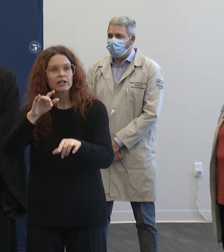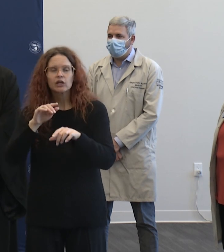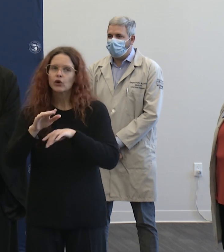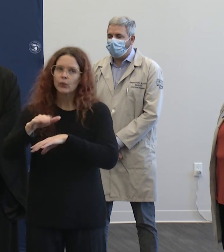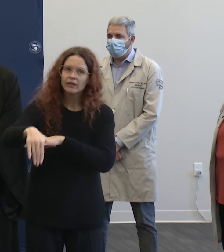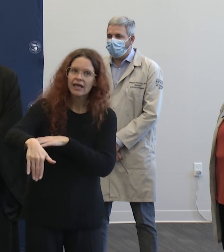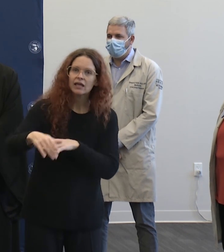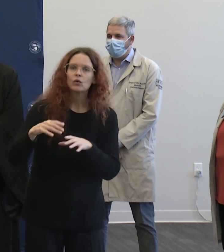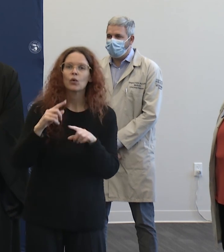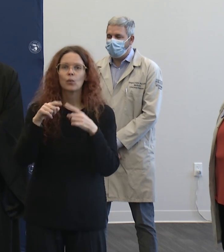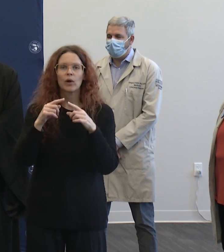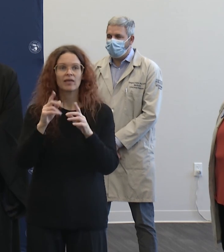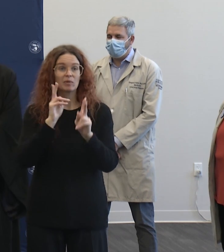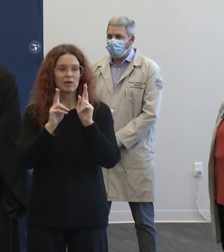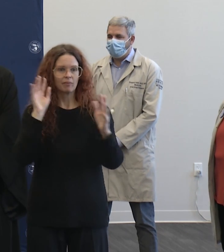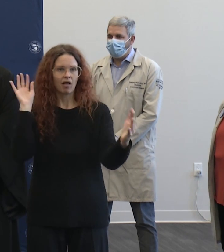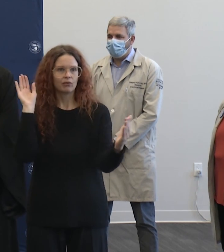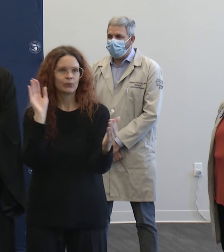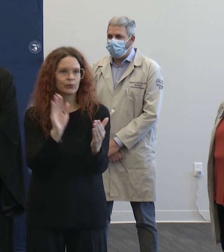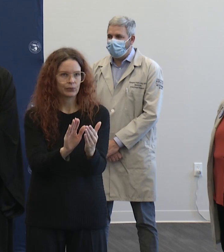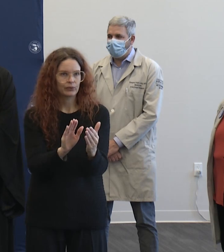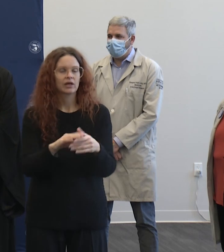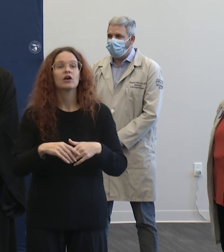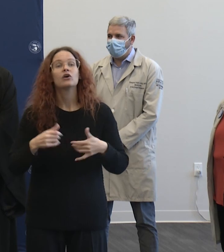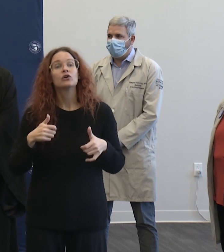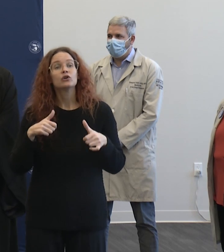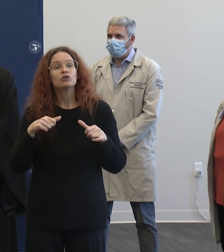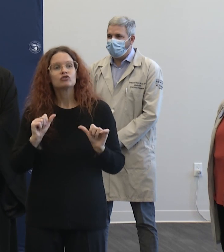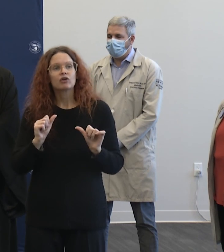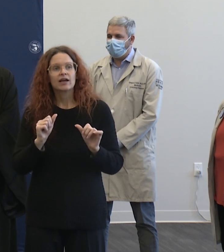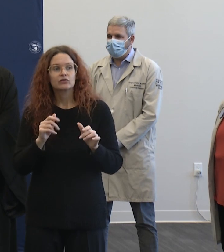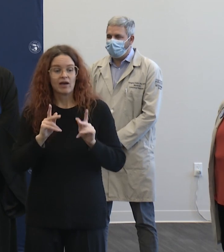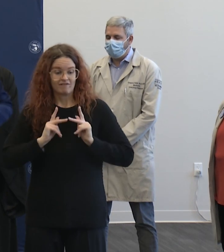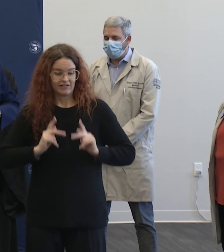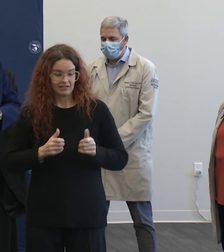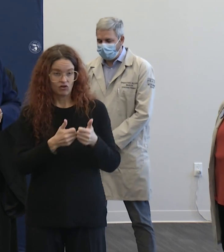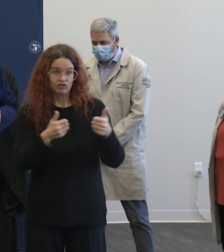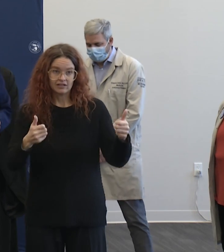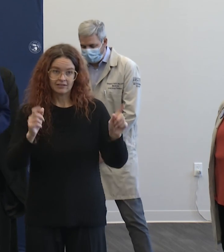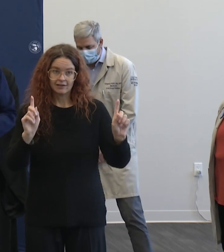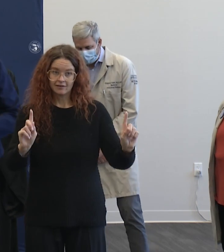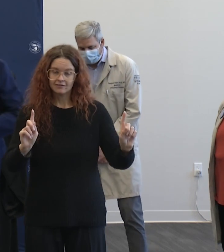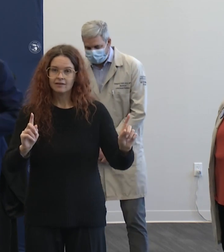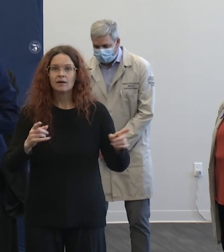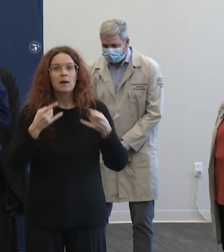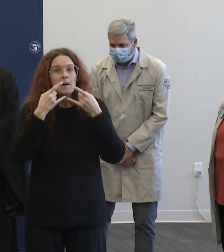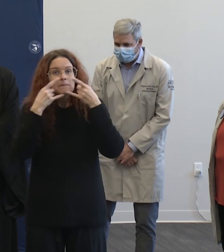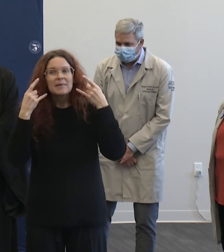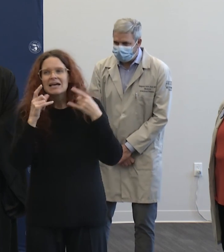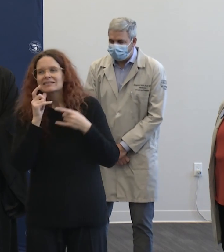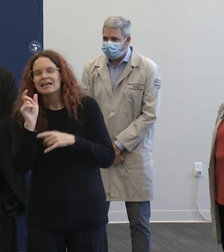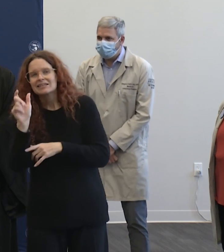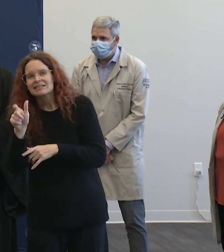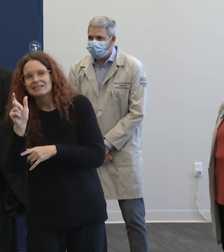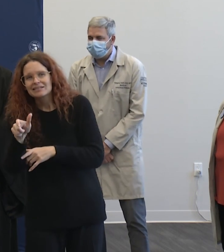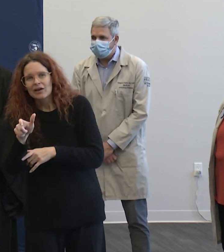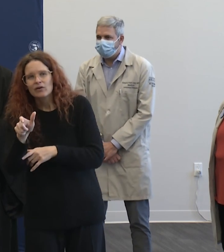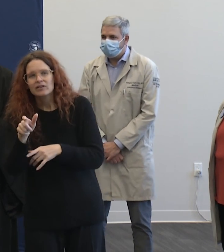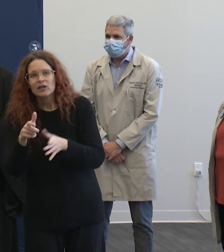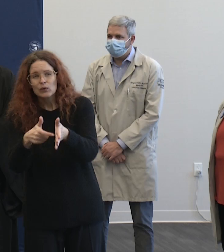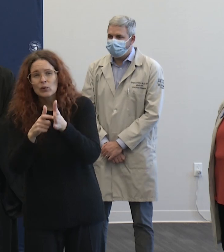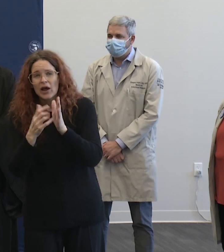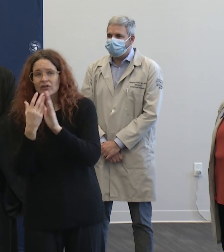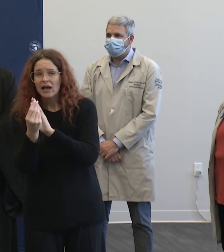are not as intense. Try to maintain that physical distancing, and even though masks are not necessarily required